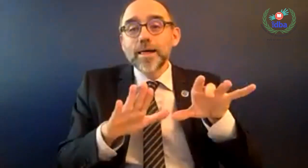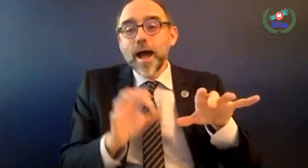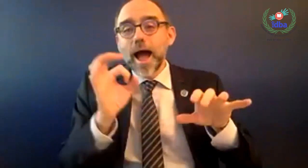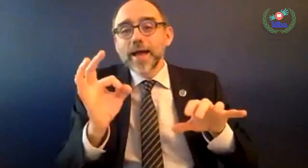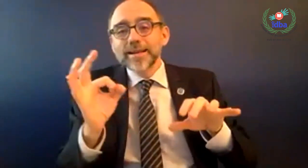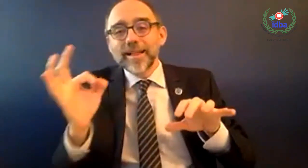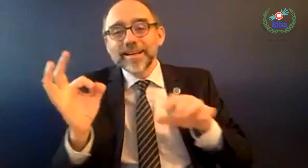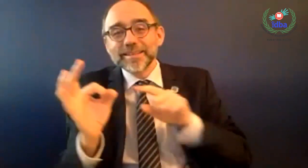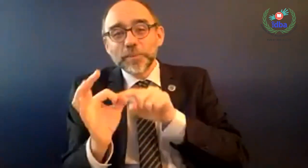people.